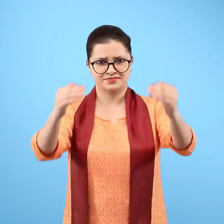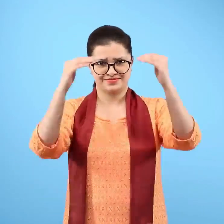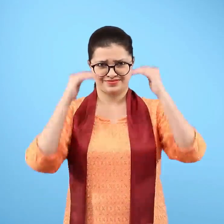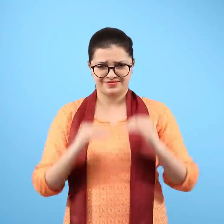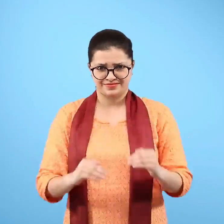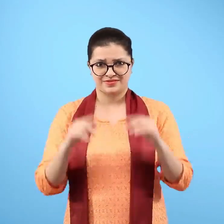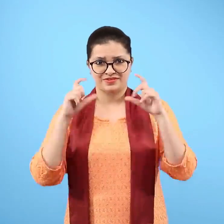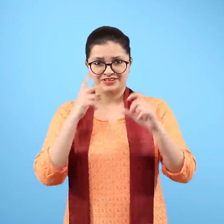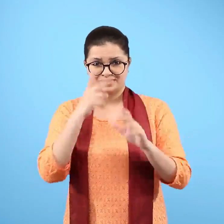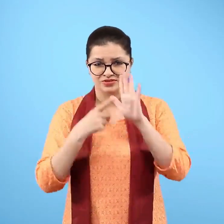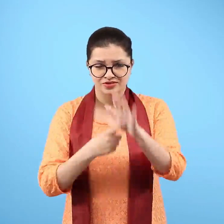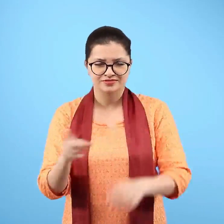Just below the text,